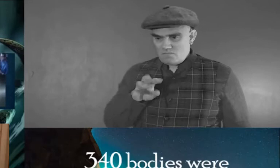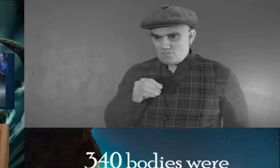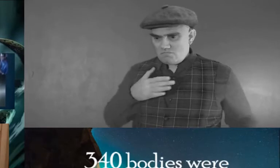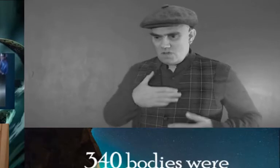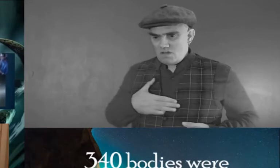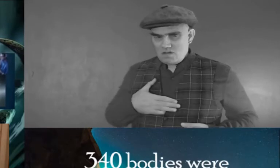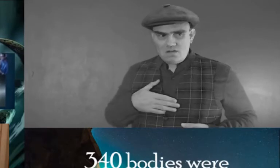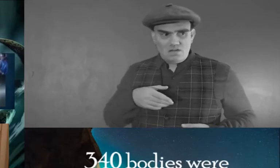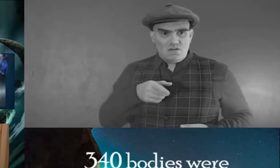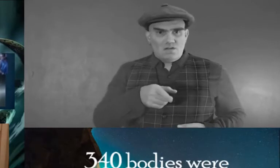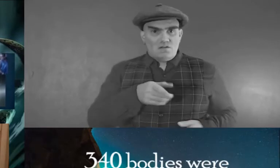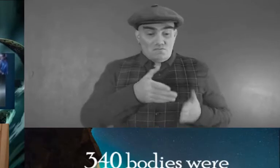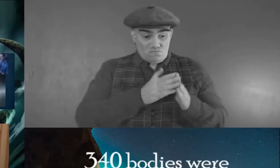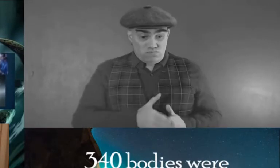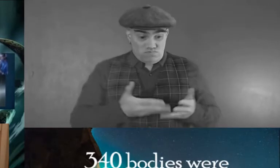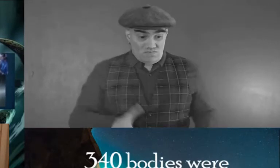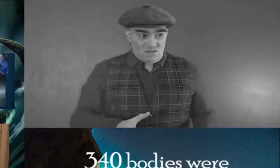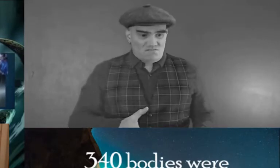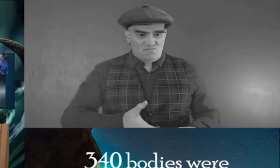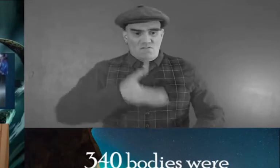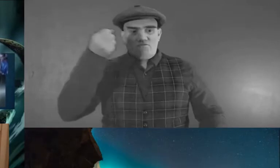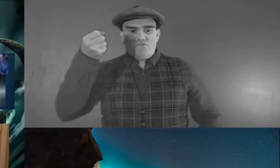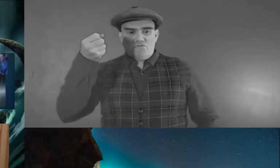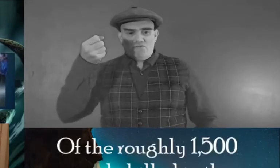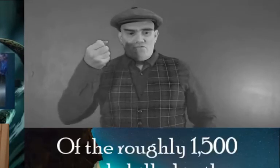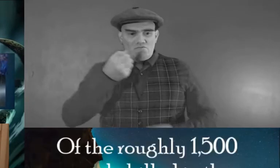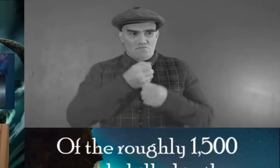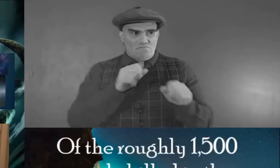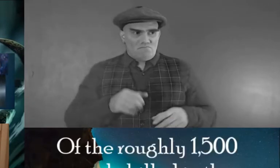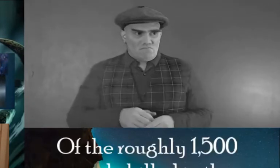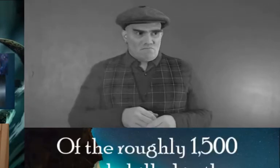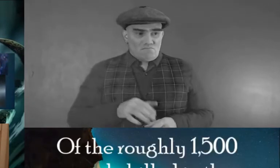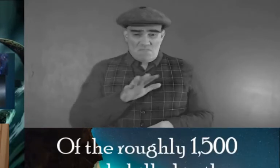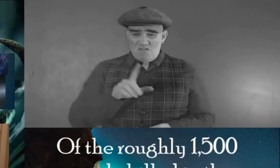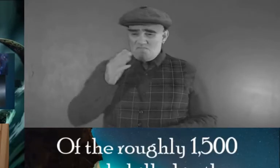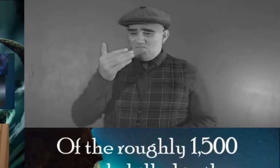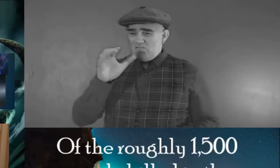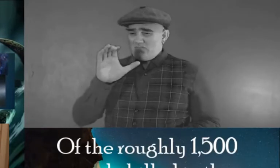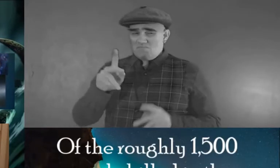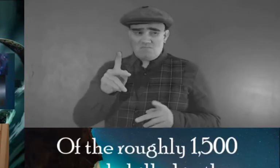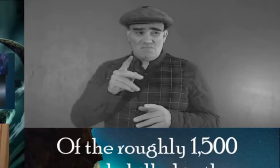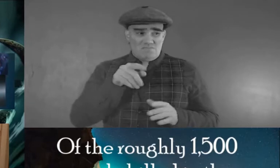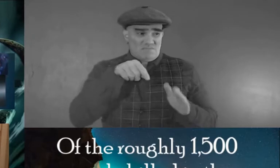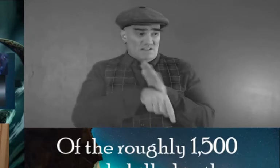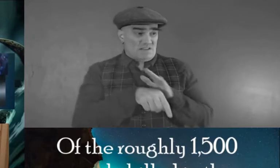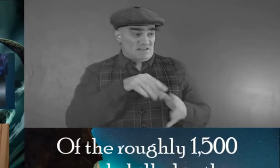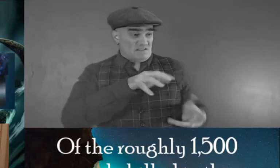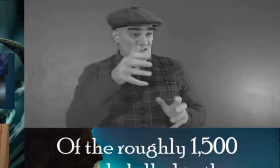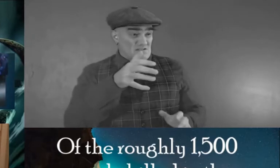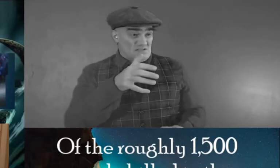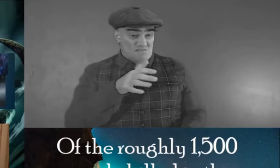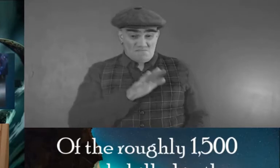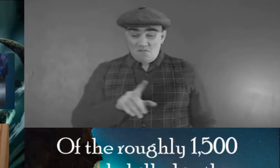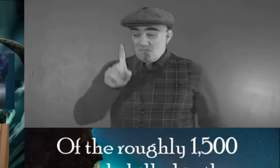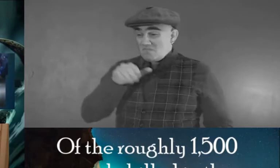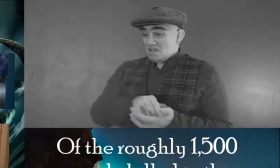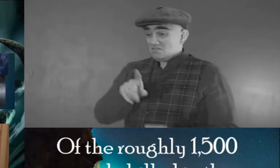340 bodies were recovered after the sinking of the ship. Of the roughly 1,500 people killed in the disaster,